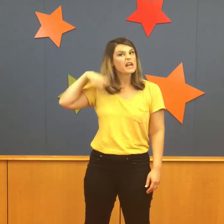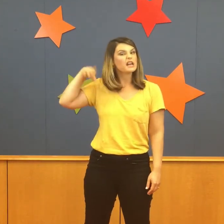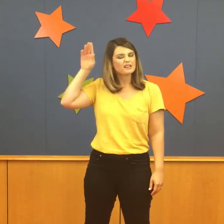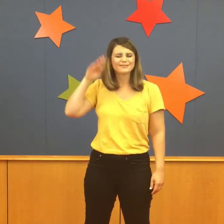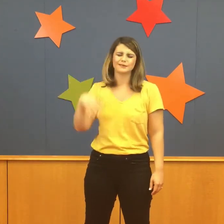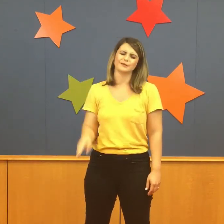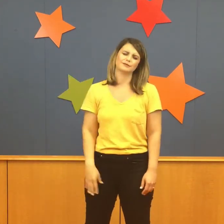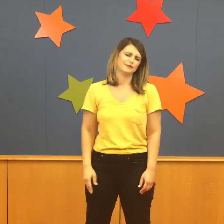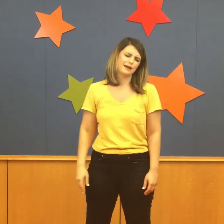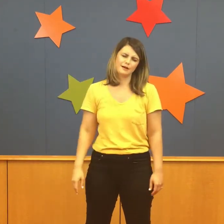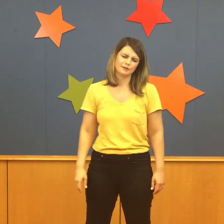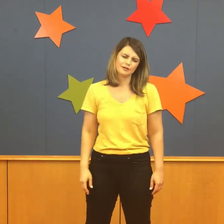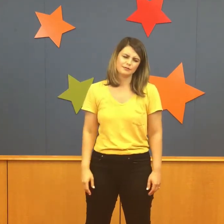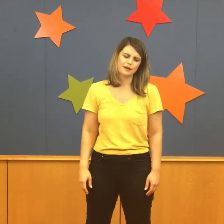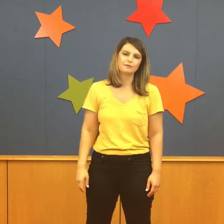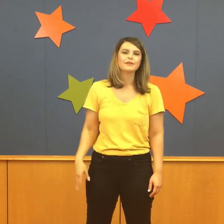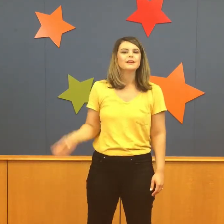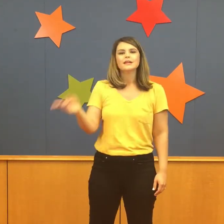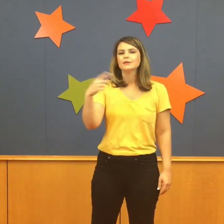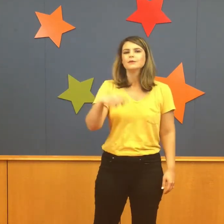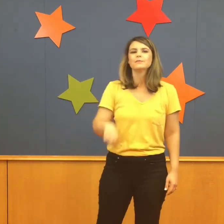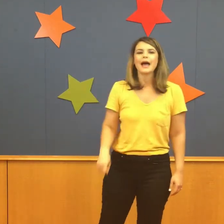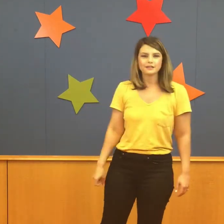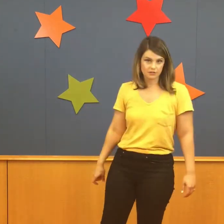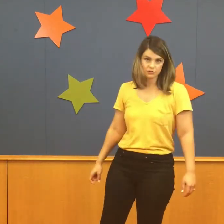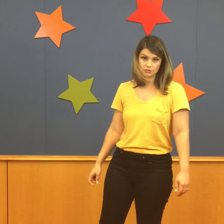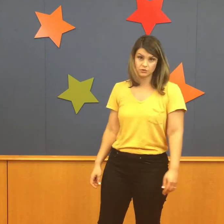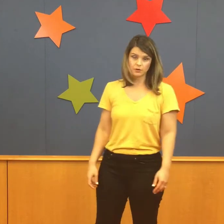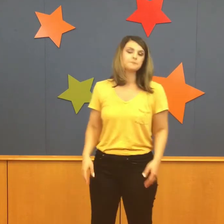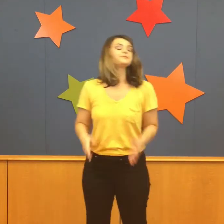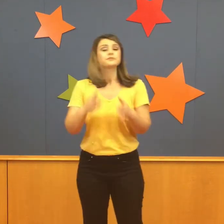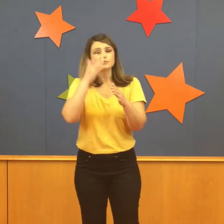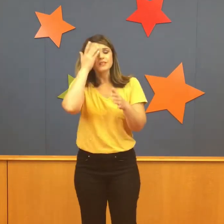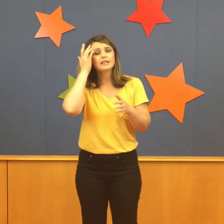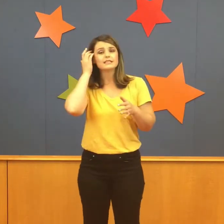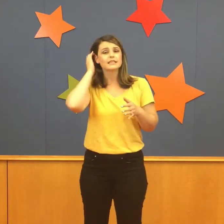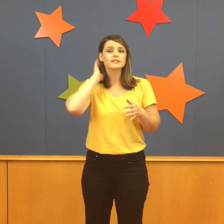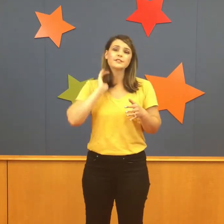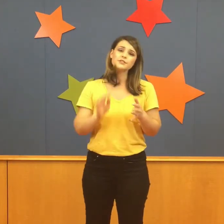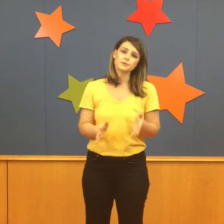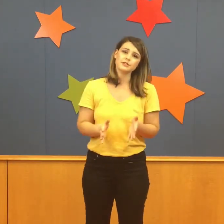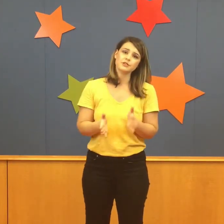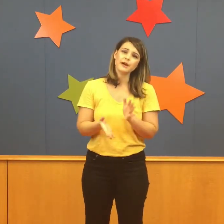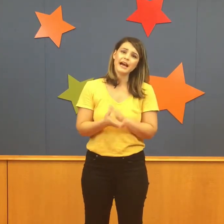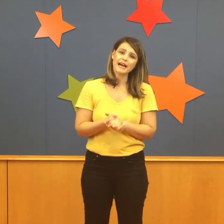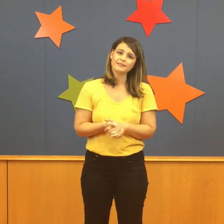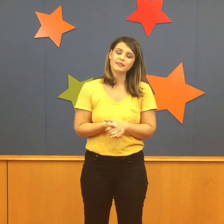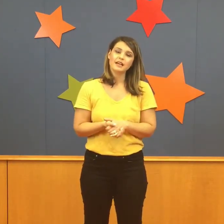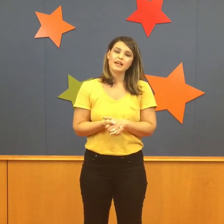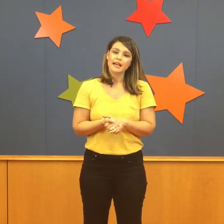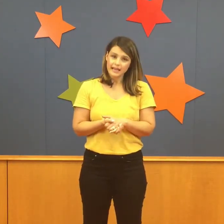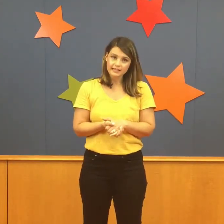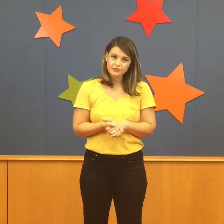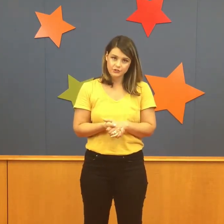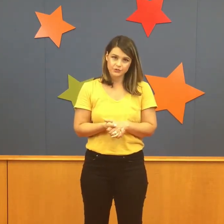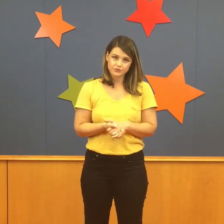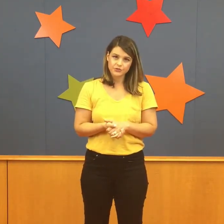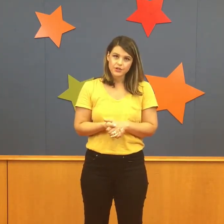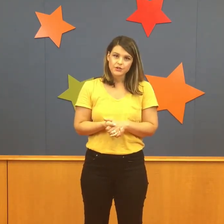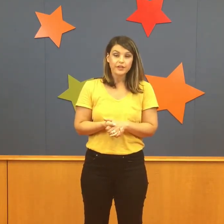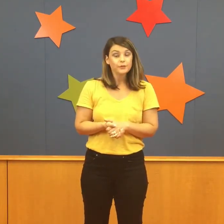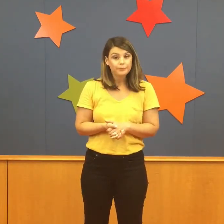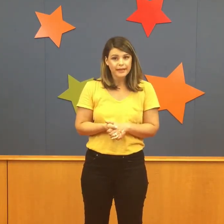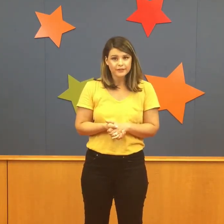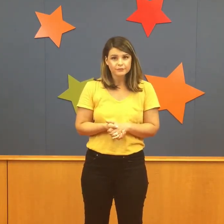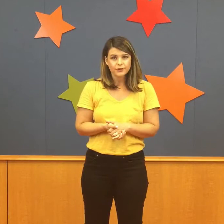unsatisfying way. Oh, no. He went back to the shoe store, and he said, excuse me, do you have any